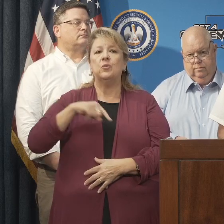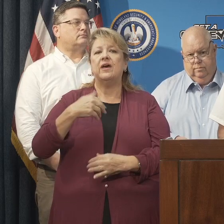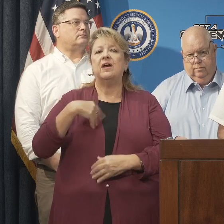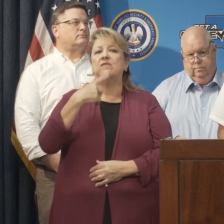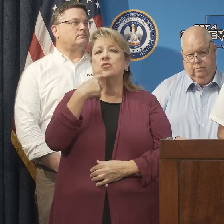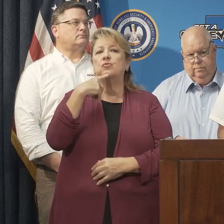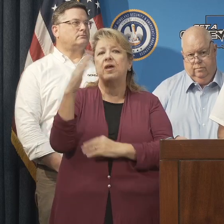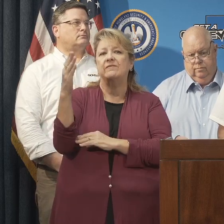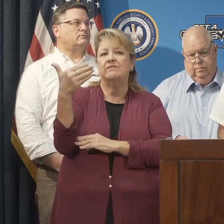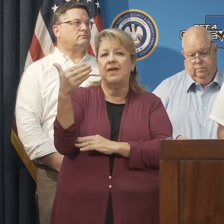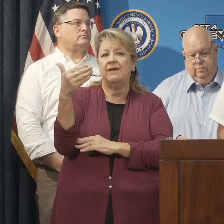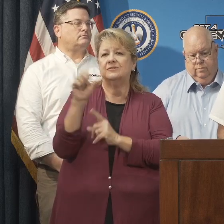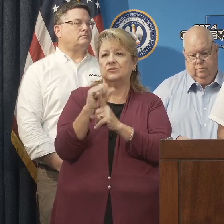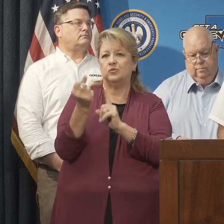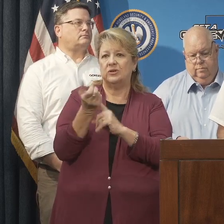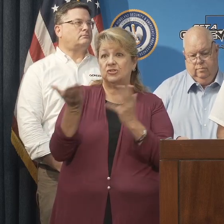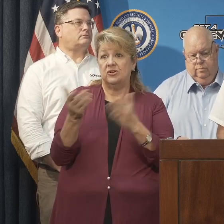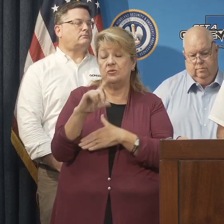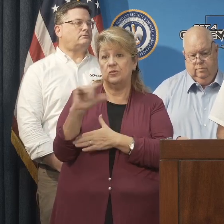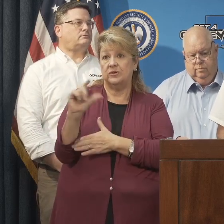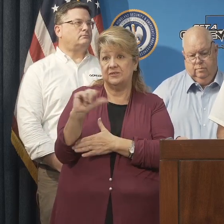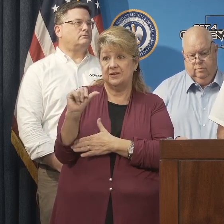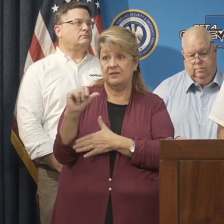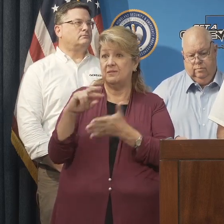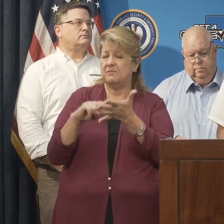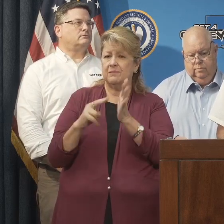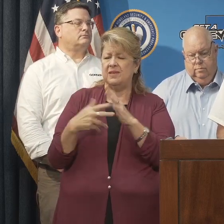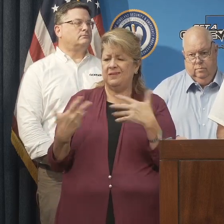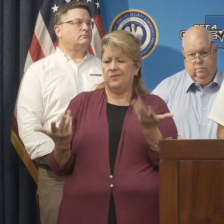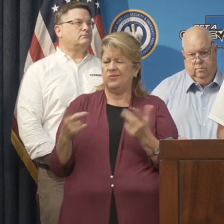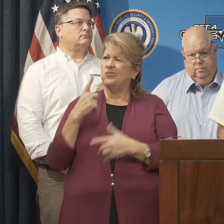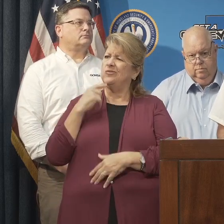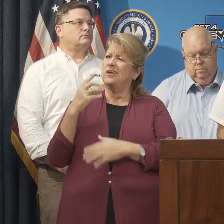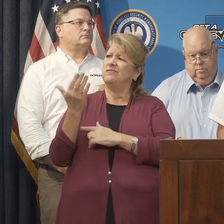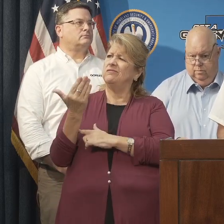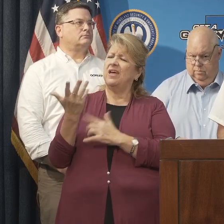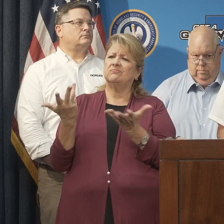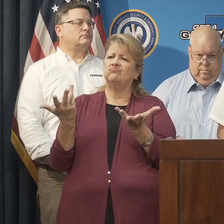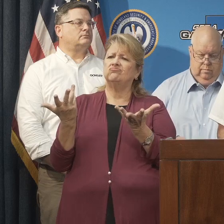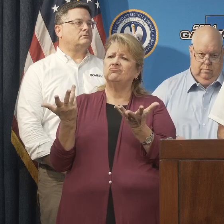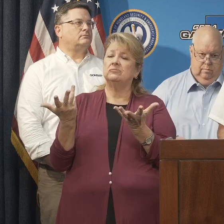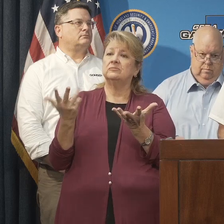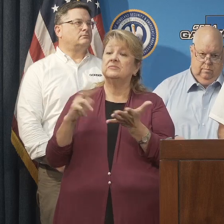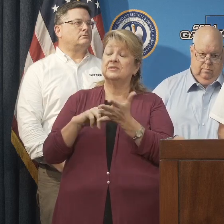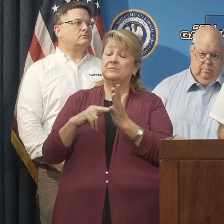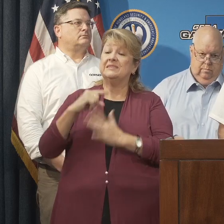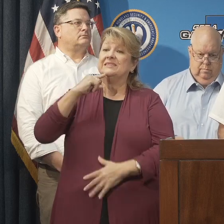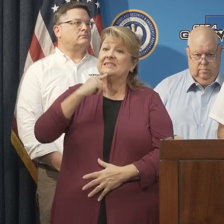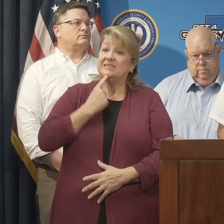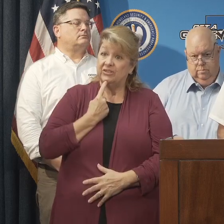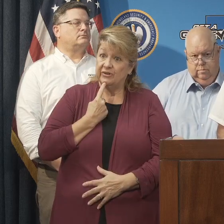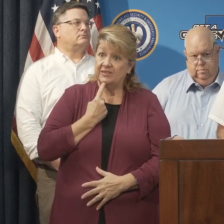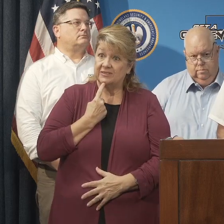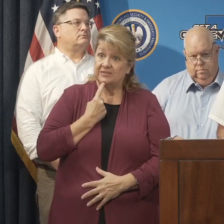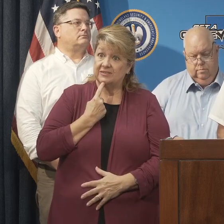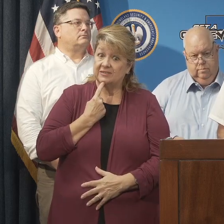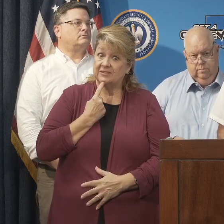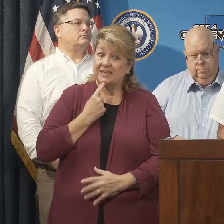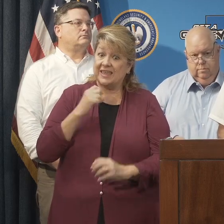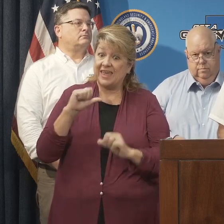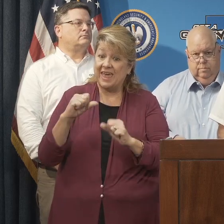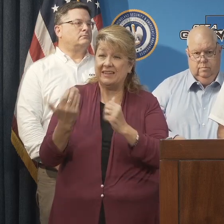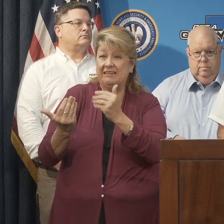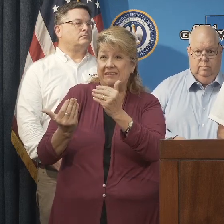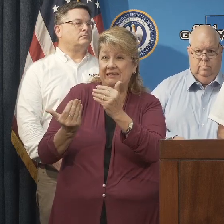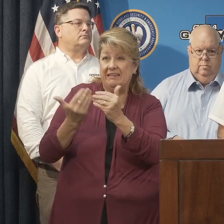situation in Louisiana, meaning there are very serious and severe threat of fires because